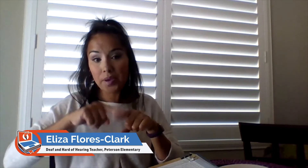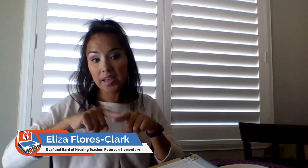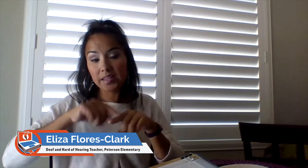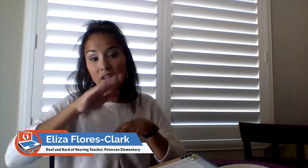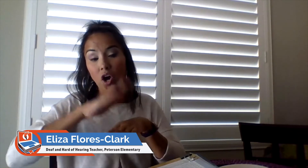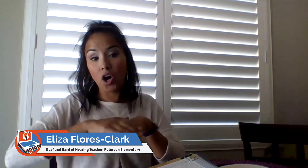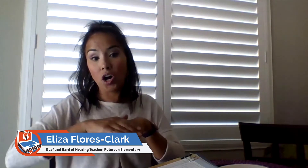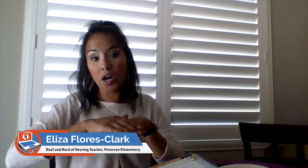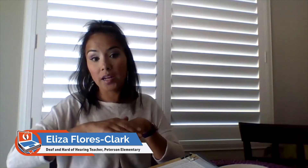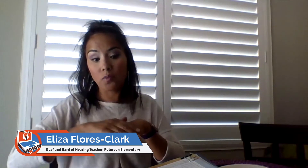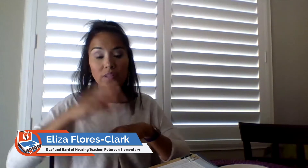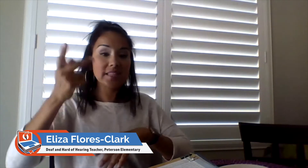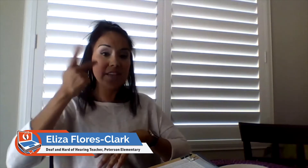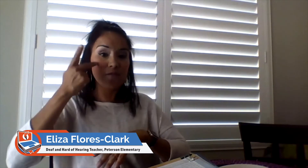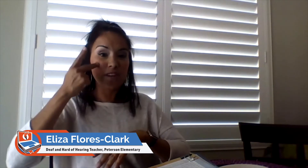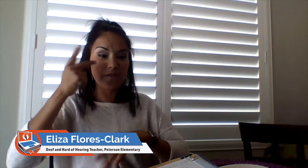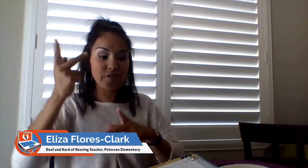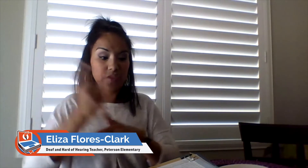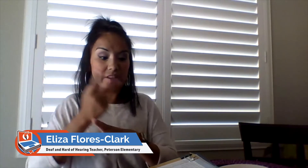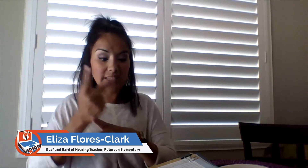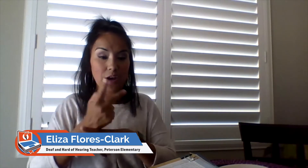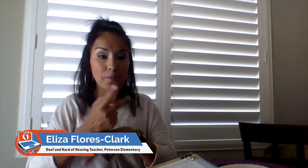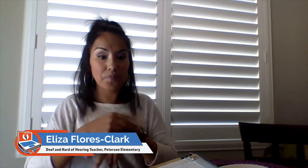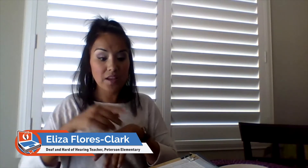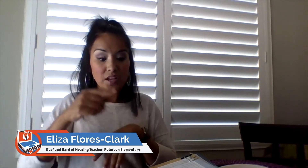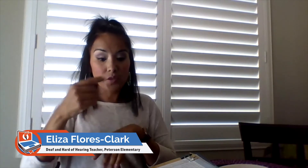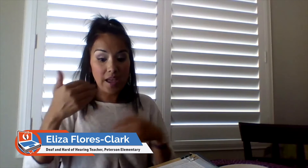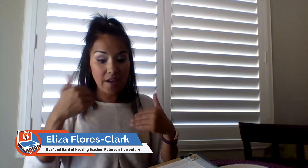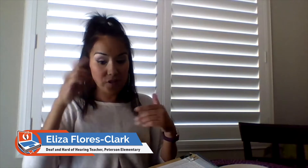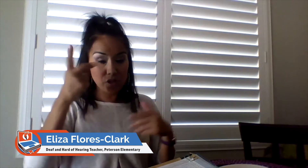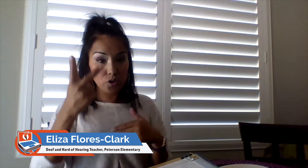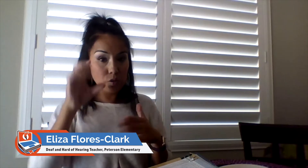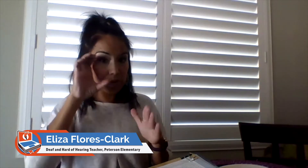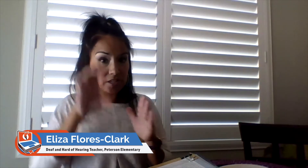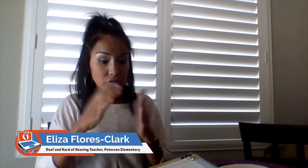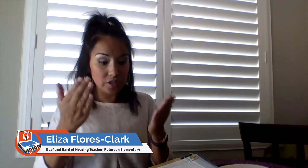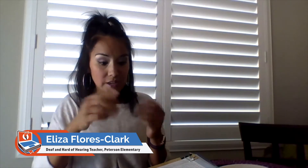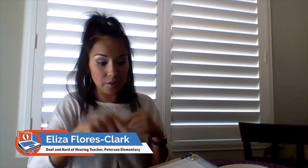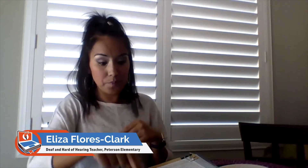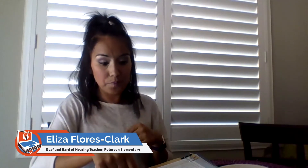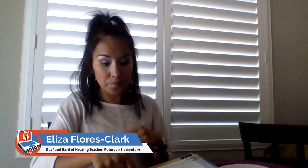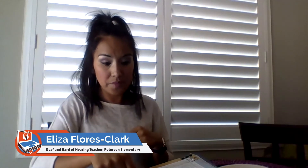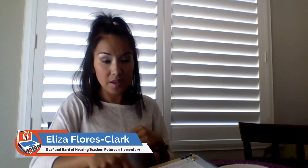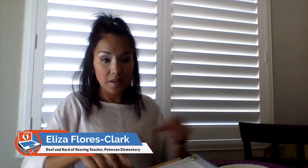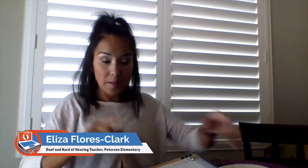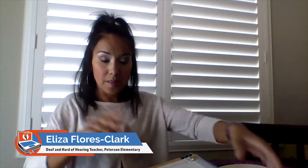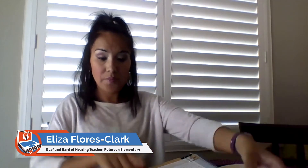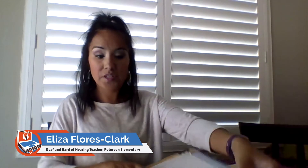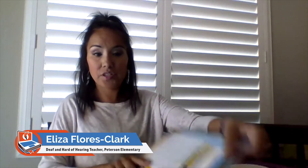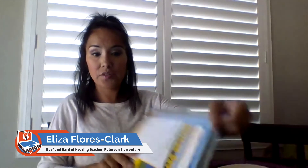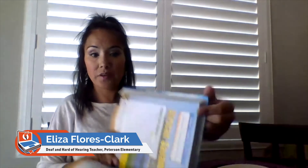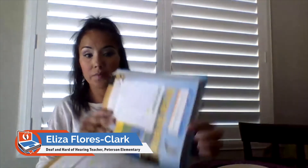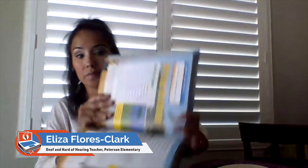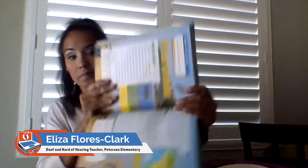depending on, figure this out. So I have two pictures I'm going to show you.